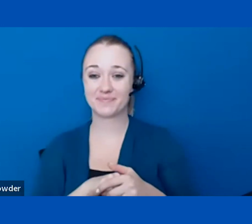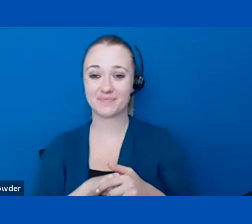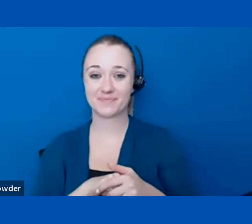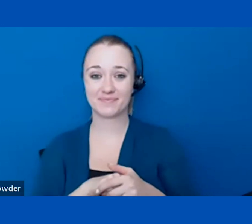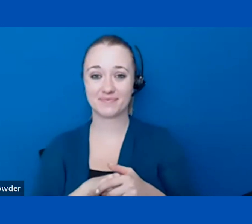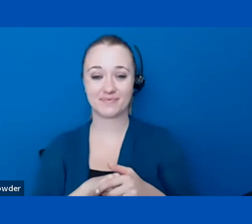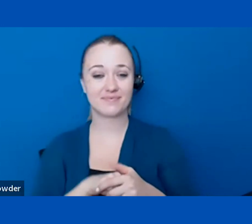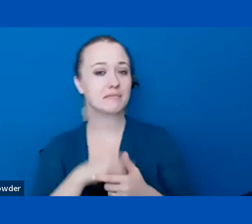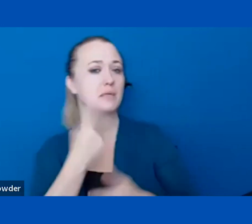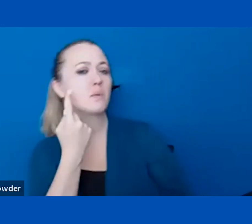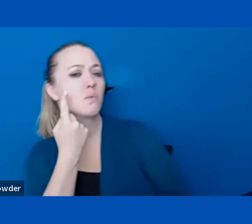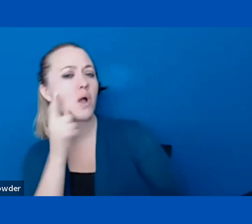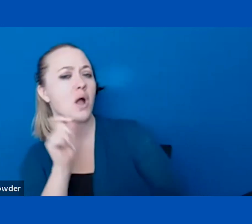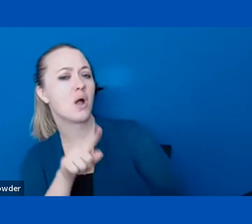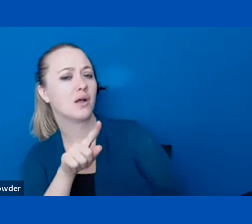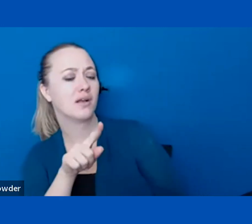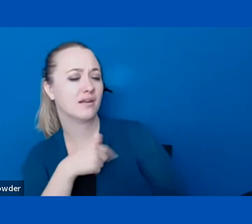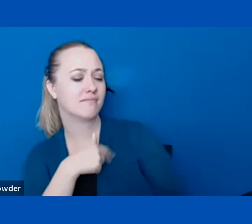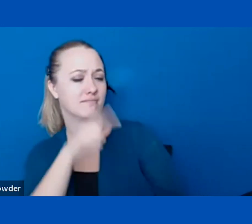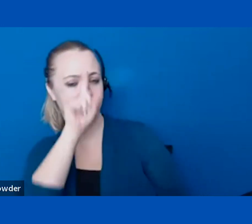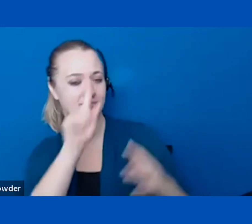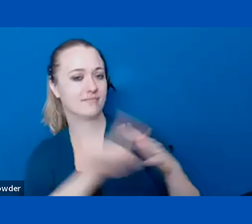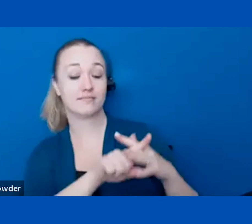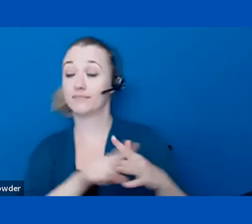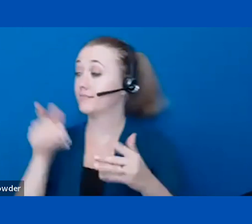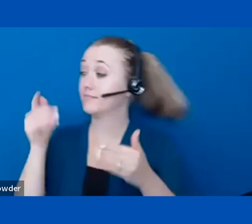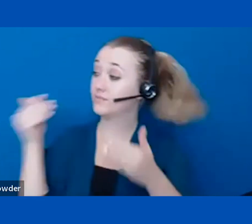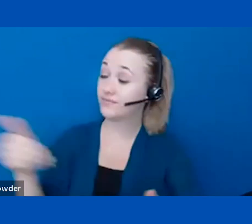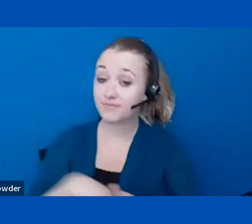I got one question. Go for it.